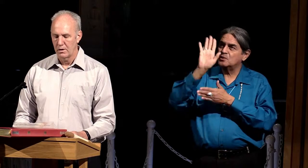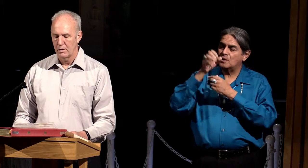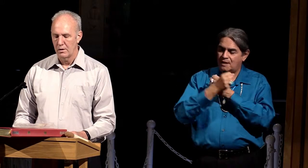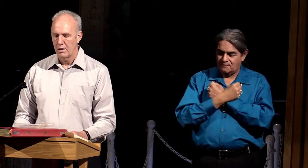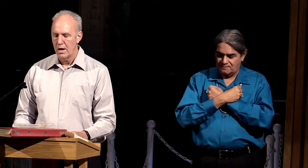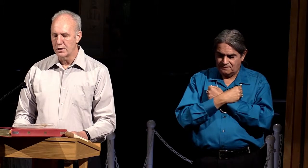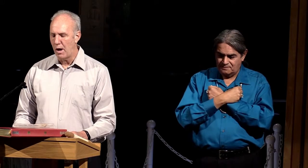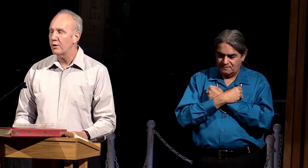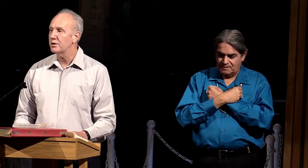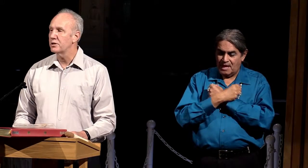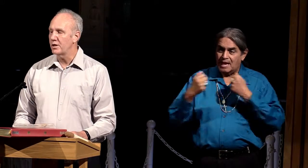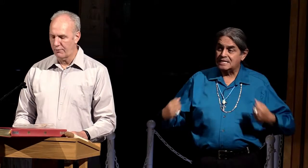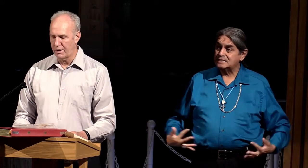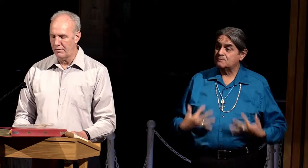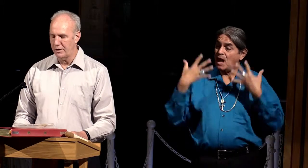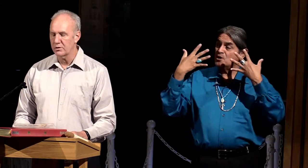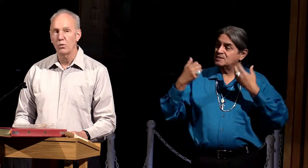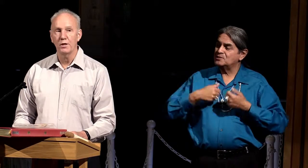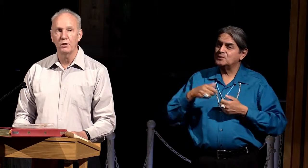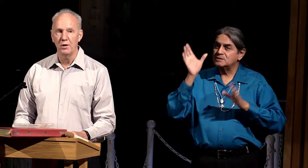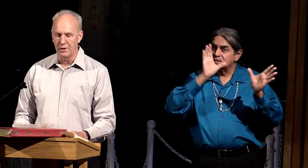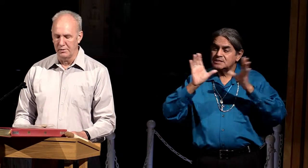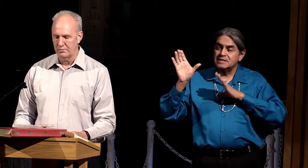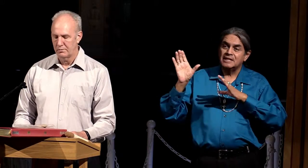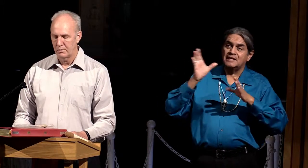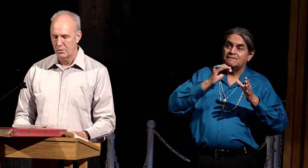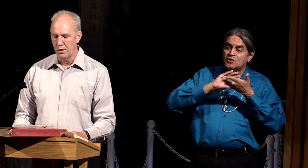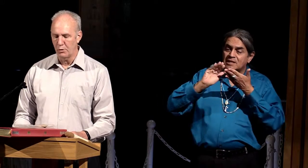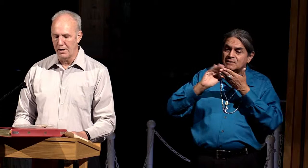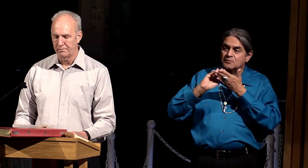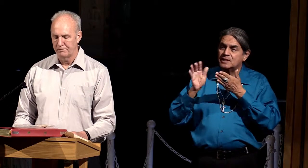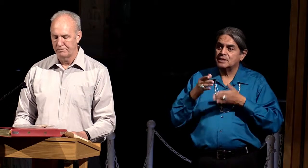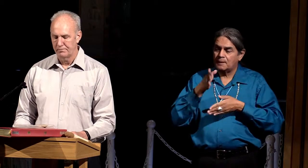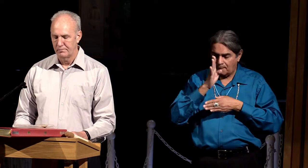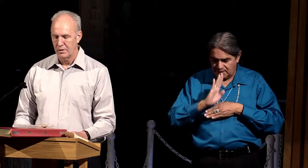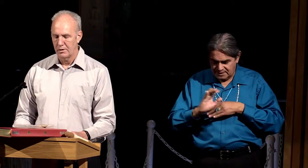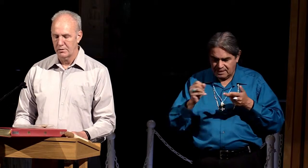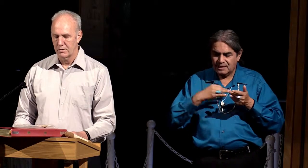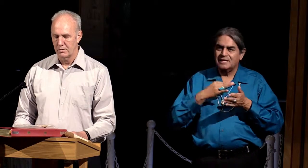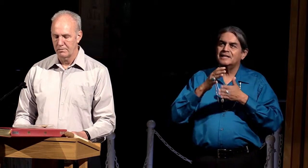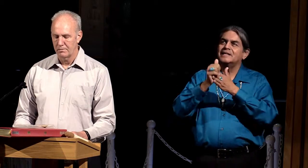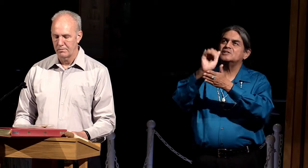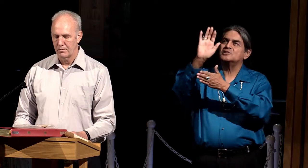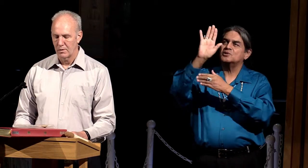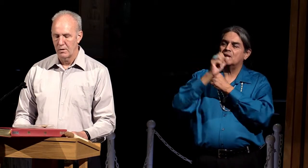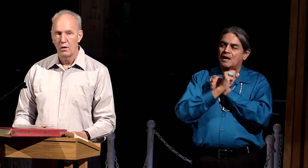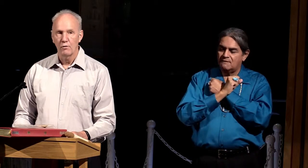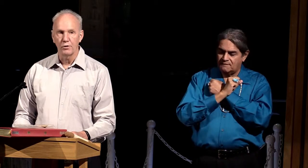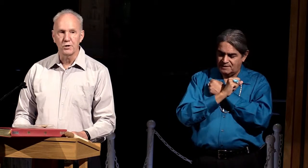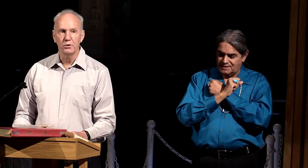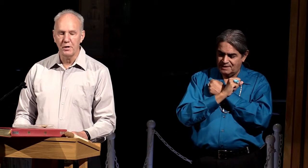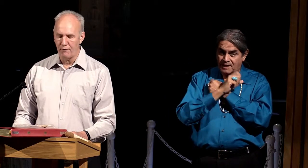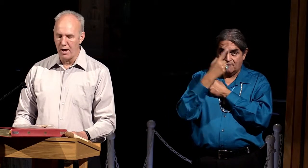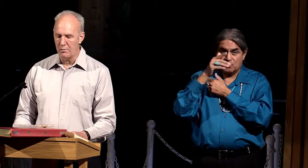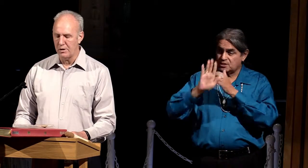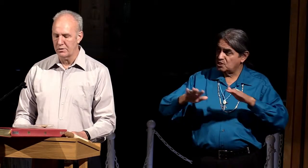love. Inspire us to seek forgiveness with humility. We pray. Lead us in your love. For